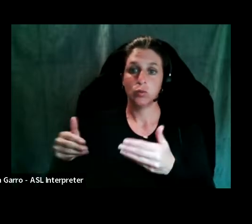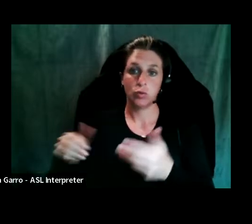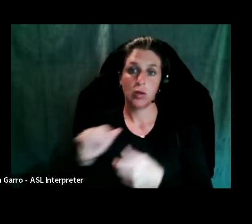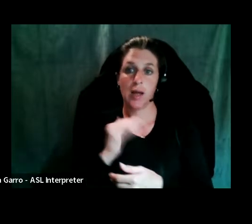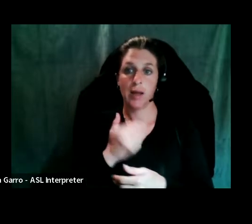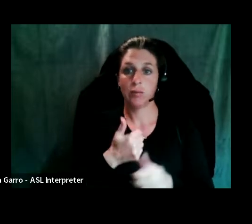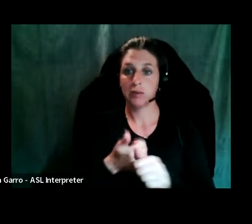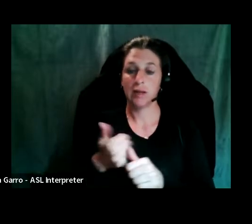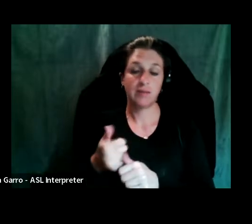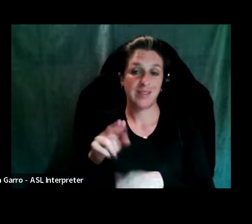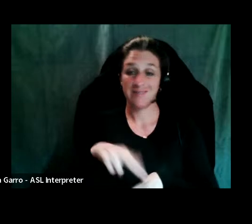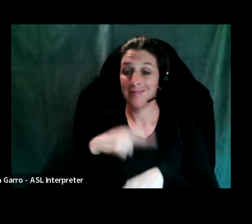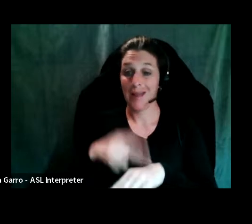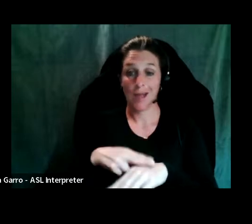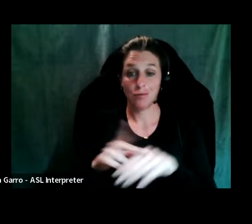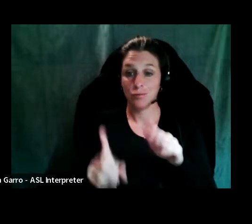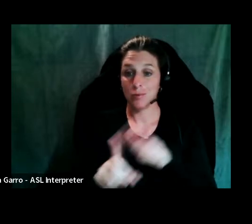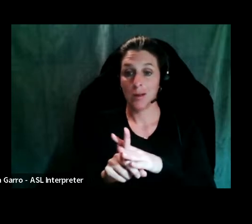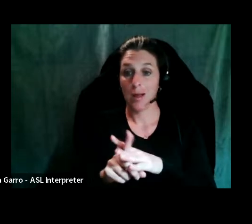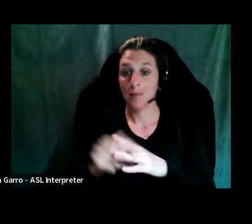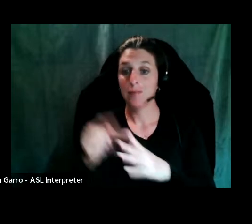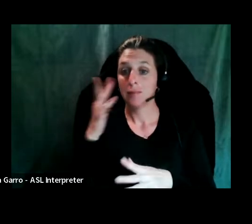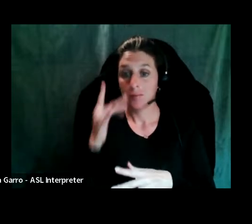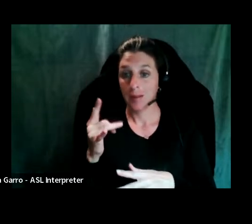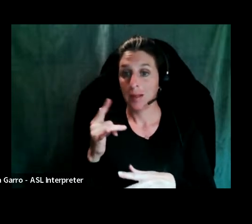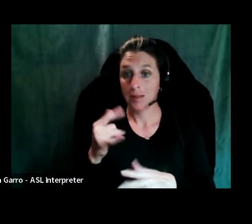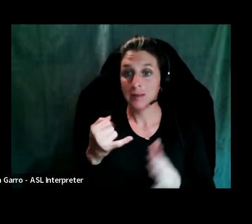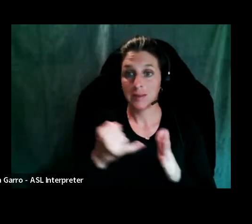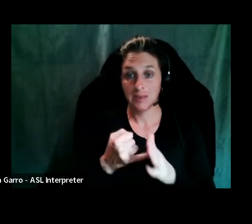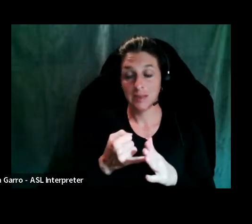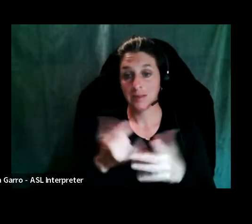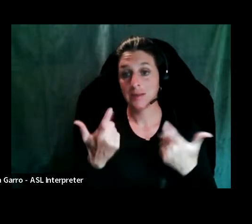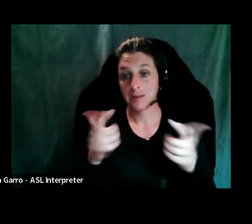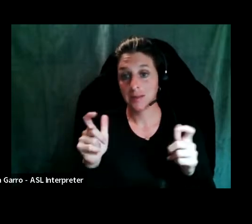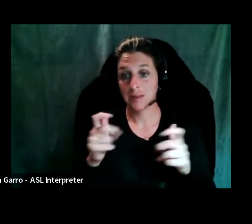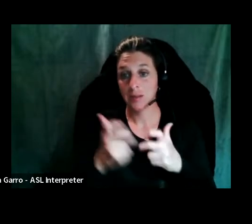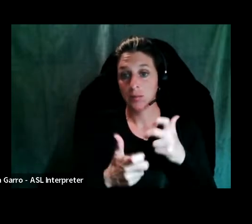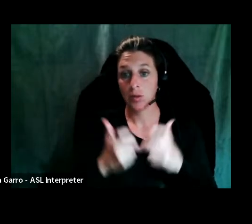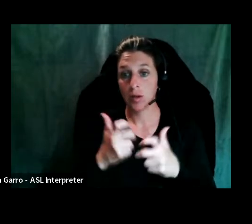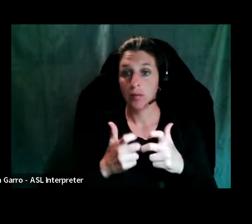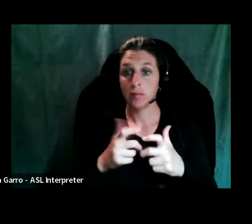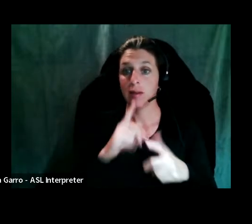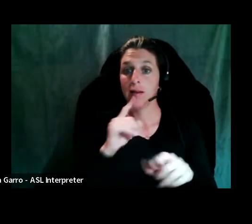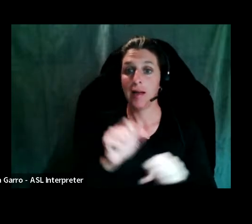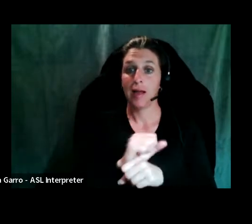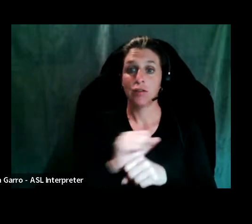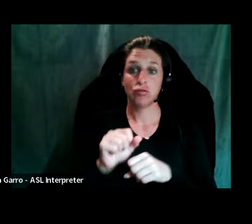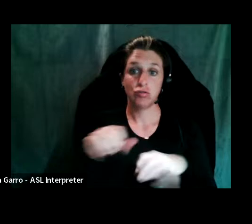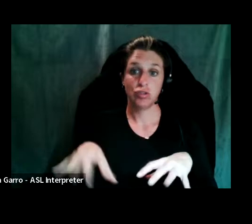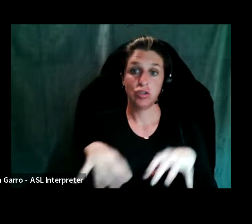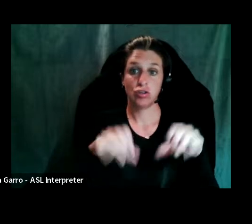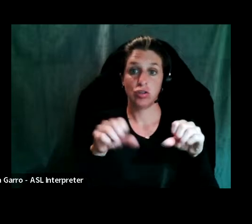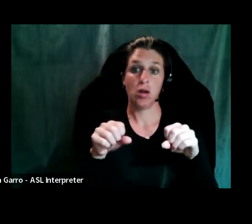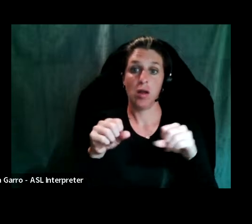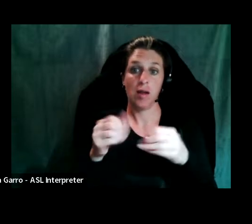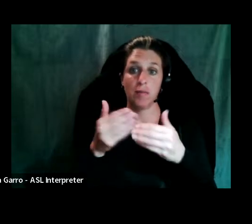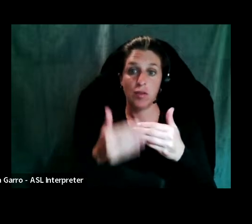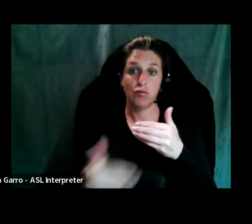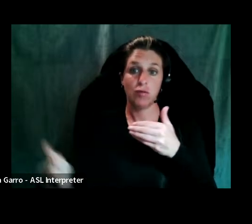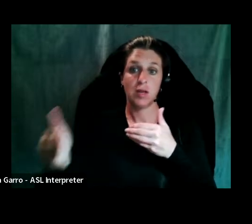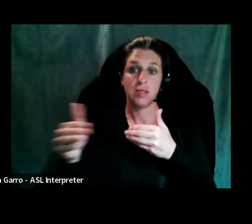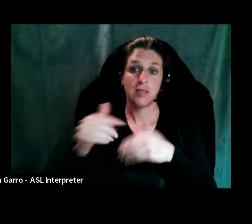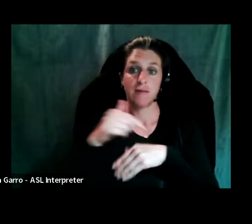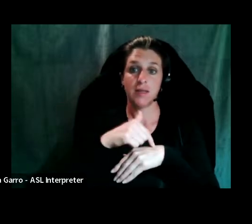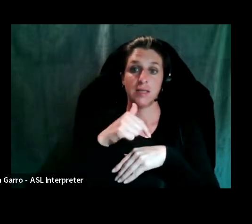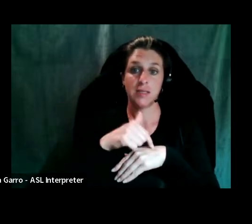just naturally came up because it is such a problem, and it actually took up the rest of our time after our